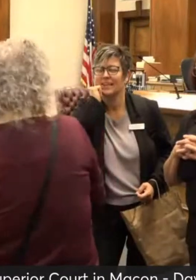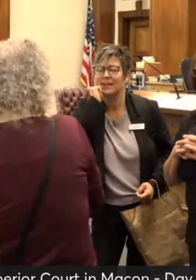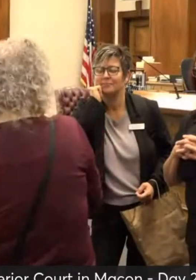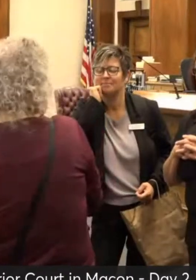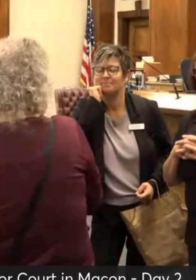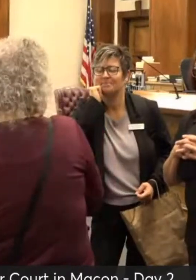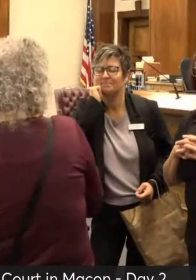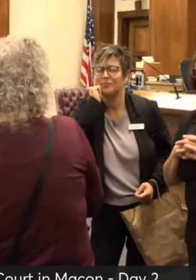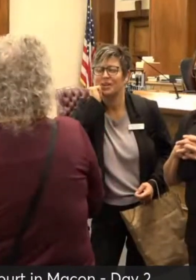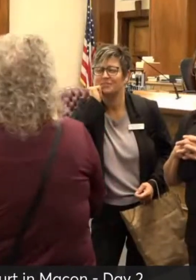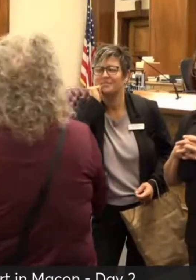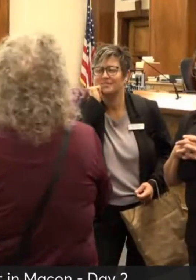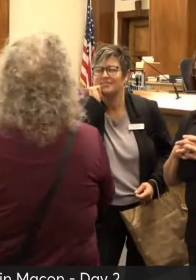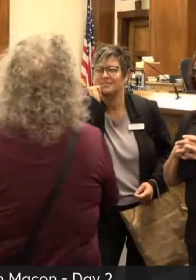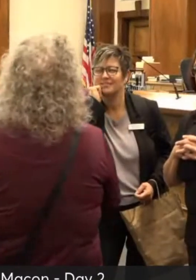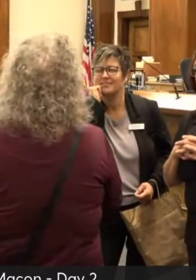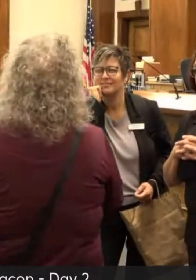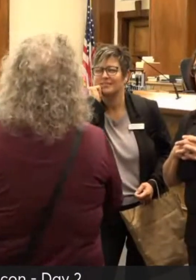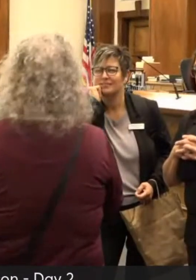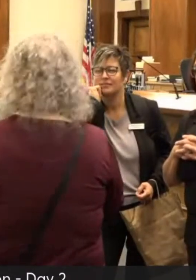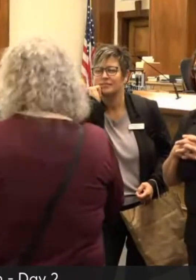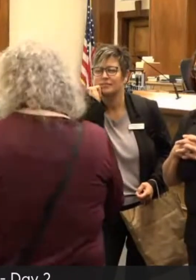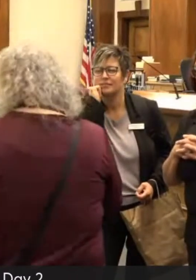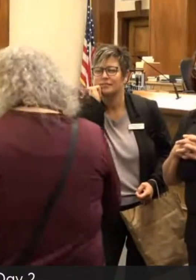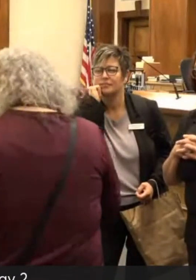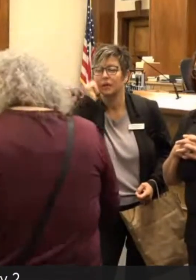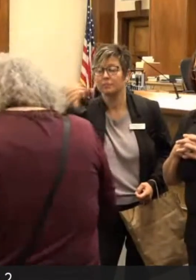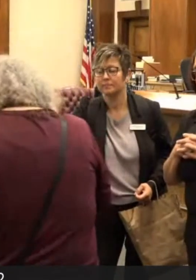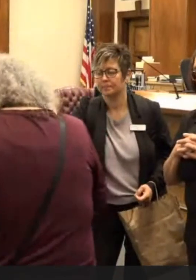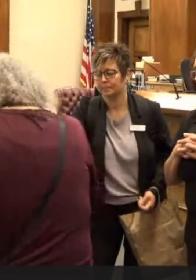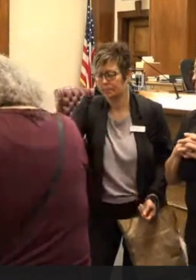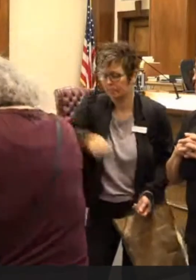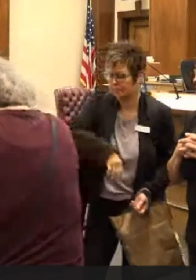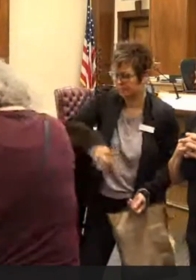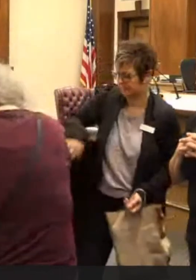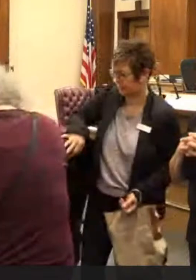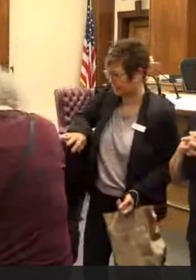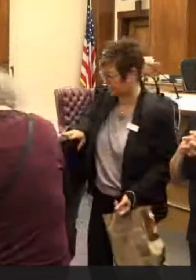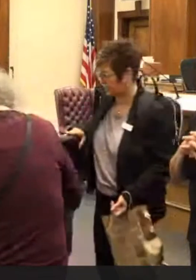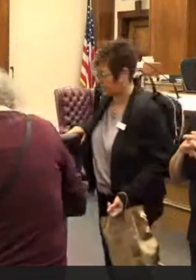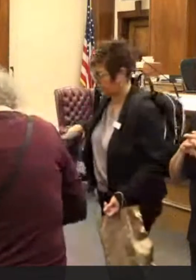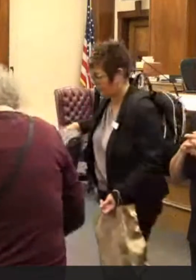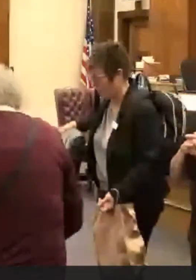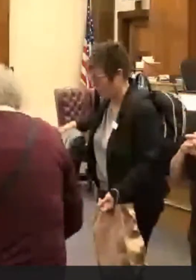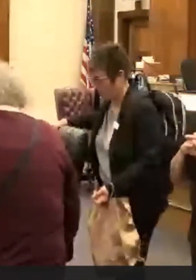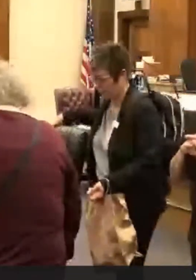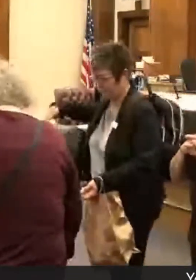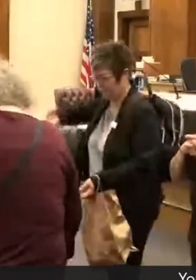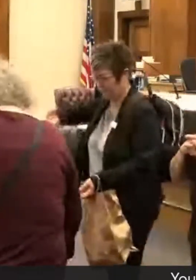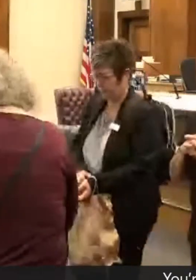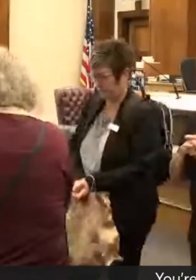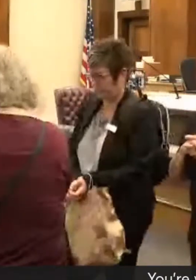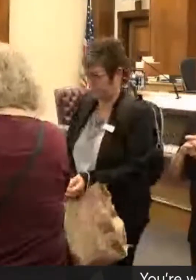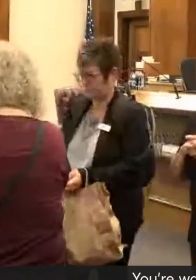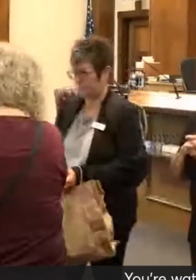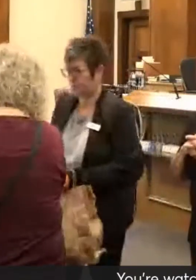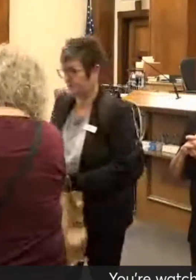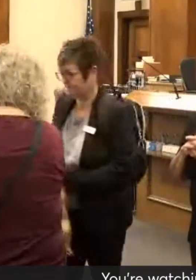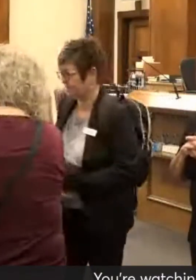it. Are you sure you didn't get the whole thing? You know what, I actually don't think so, because I just got my 2